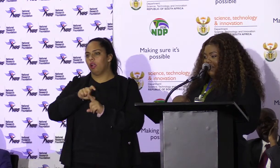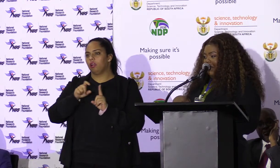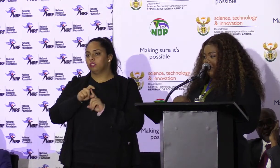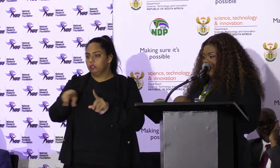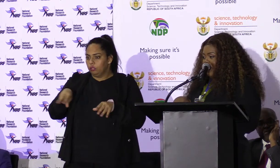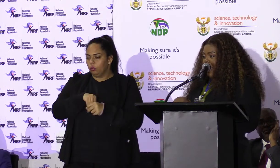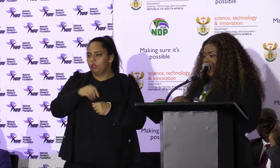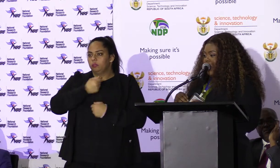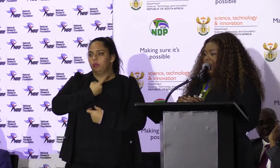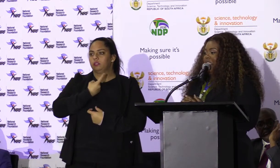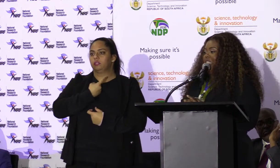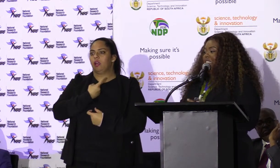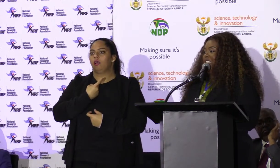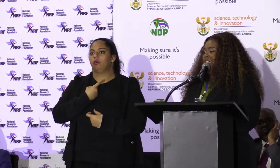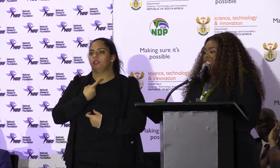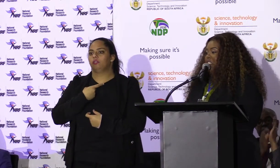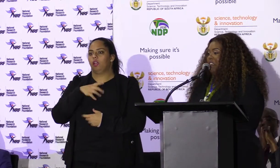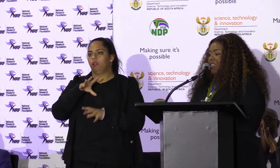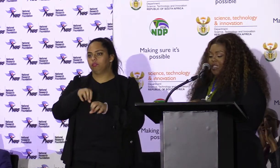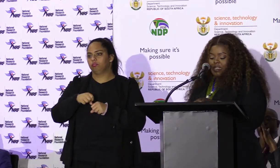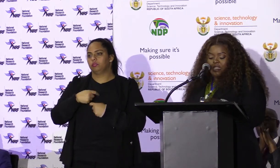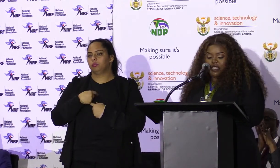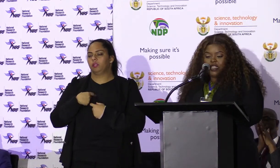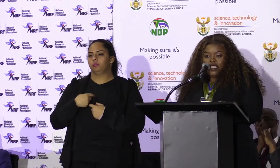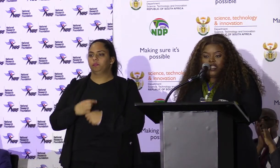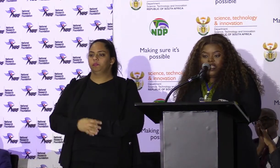including myself.